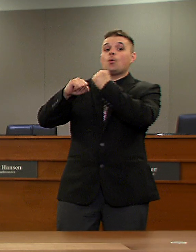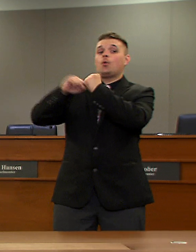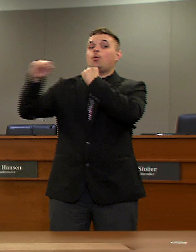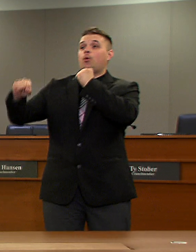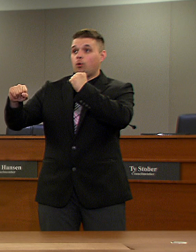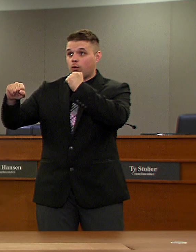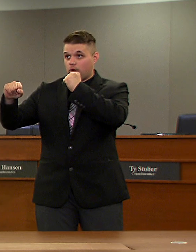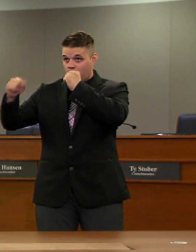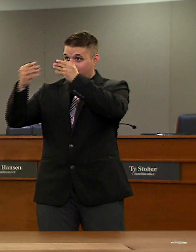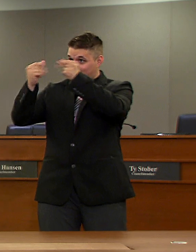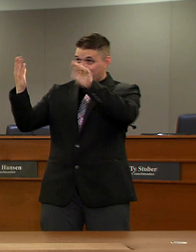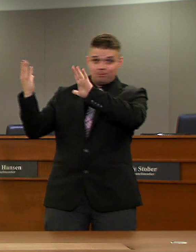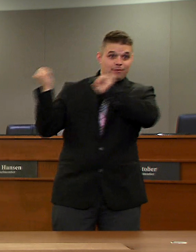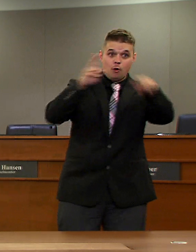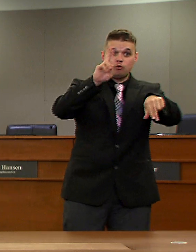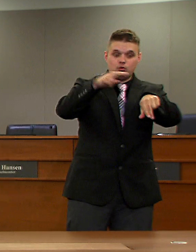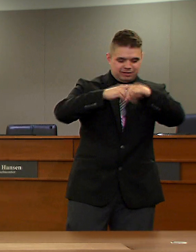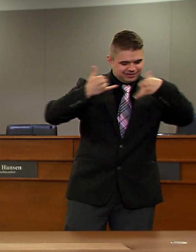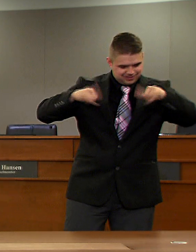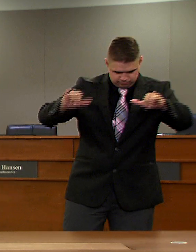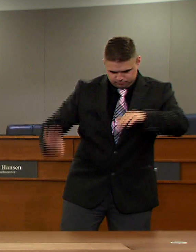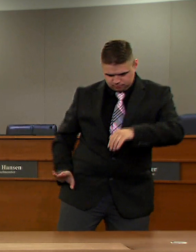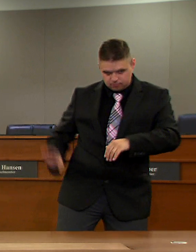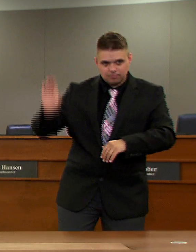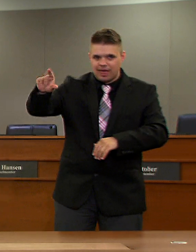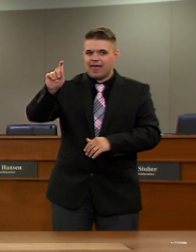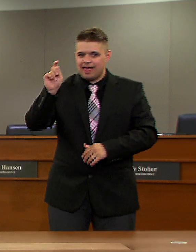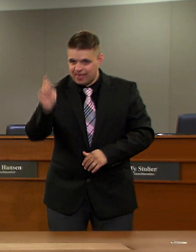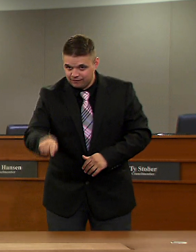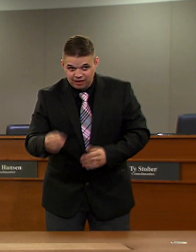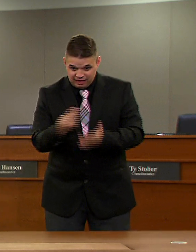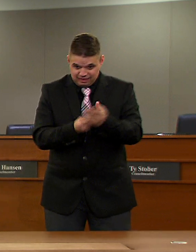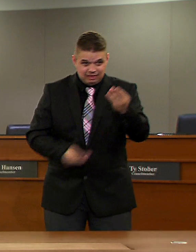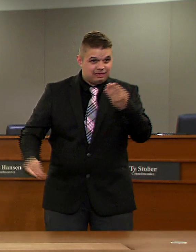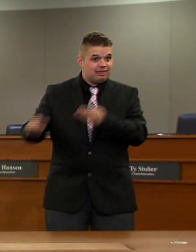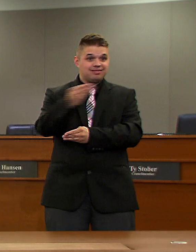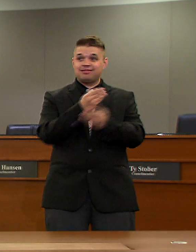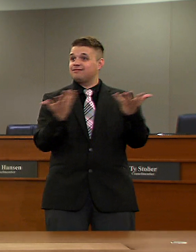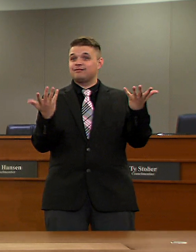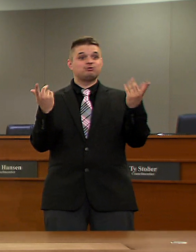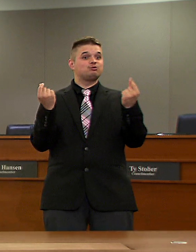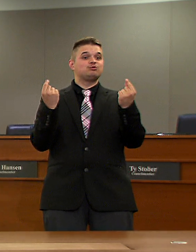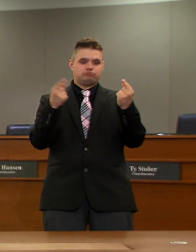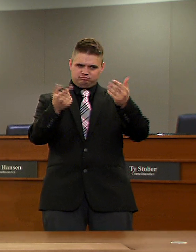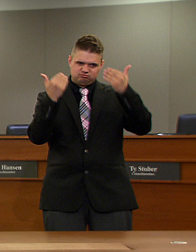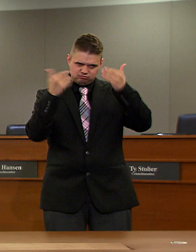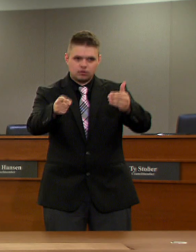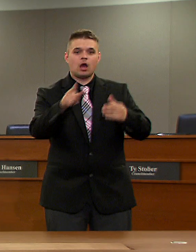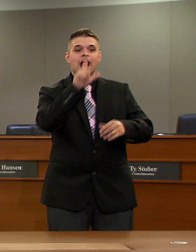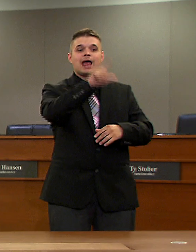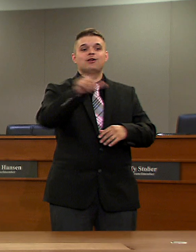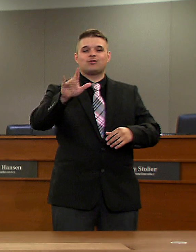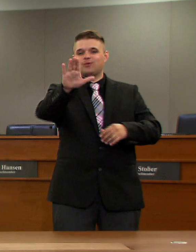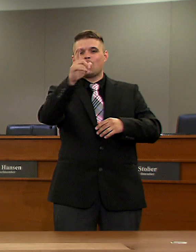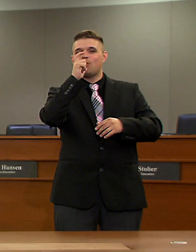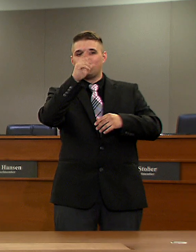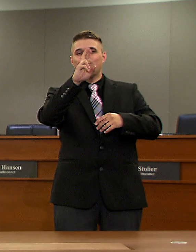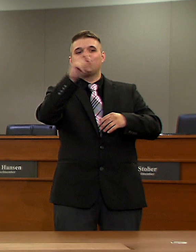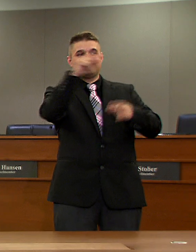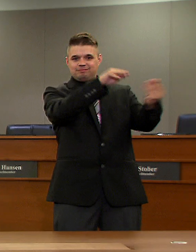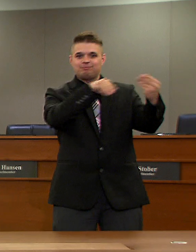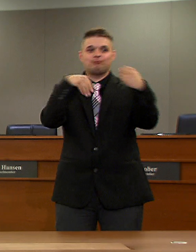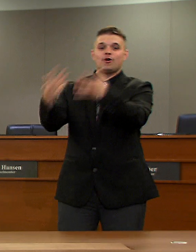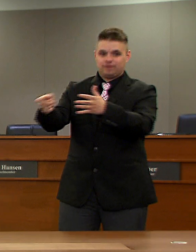If you're unable to pay rent during this time, you must contact your landlord and try to work out a